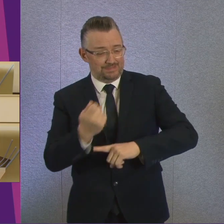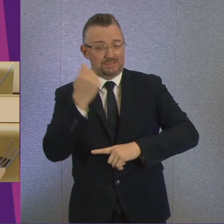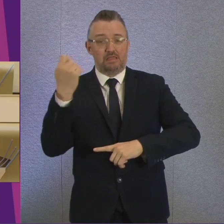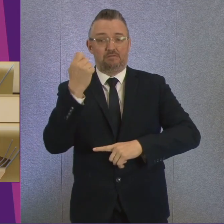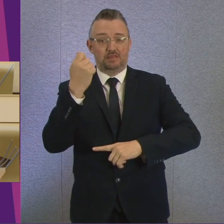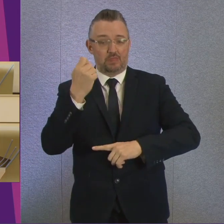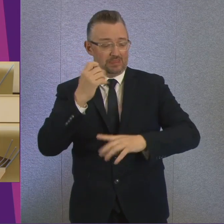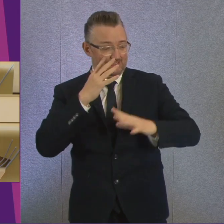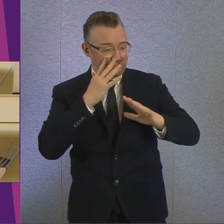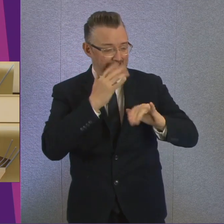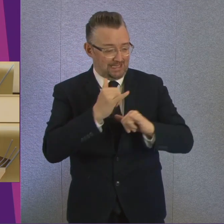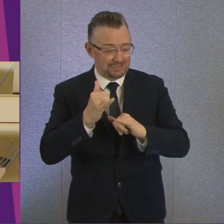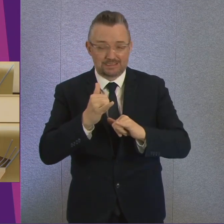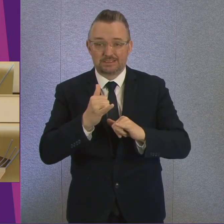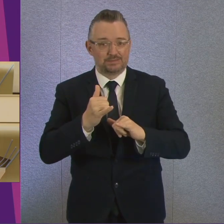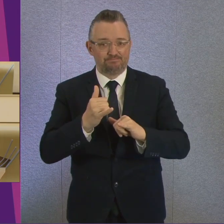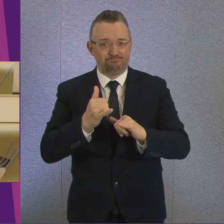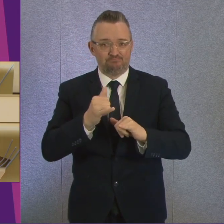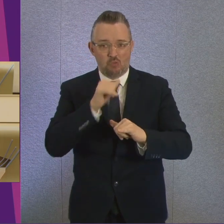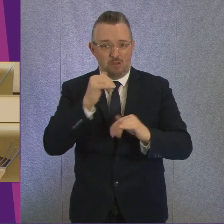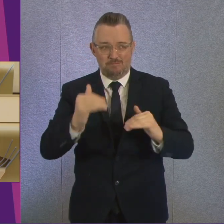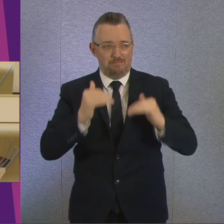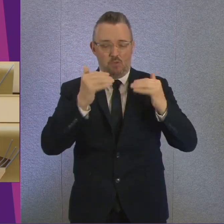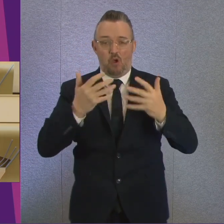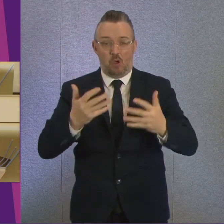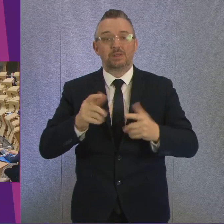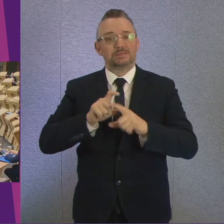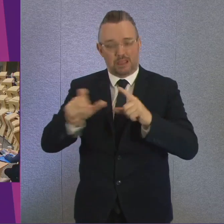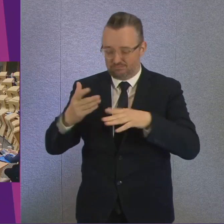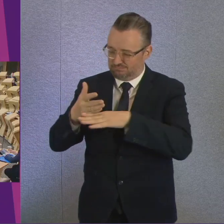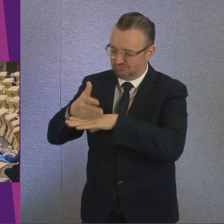test, whilst all the work goes on to try and develop one.